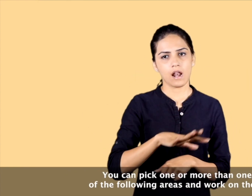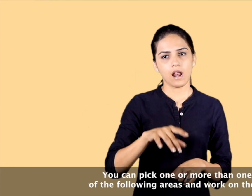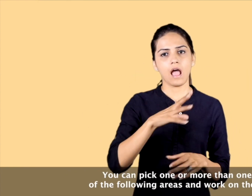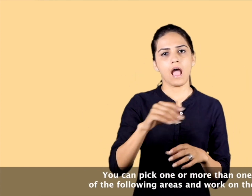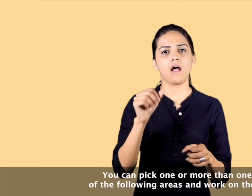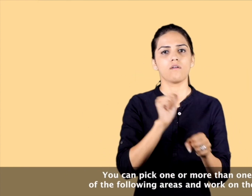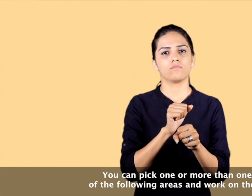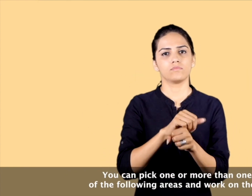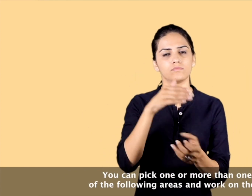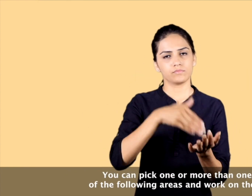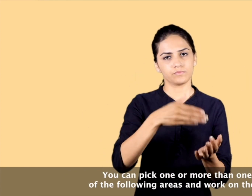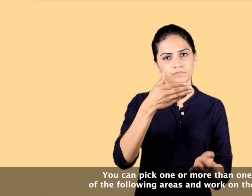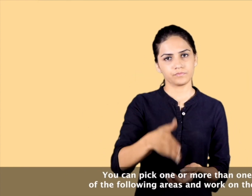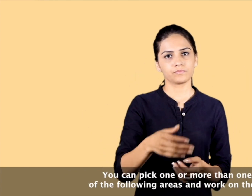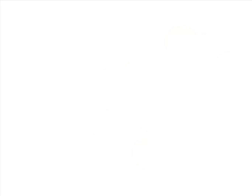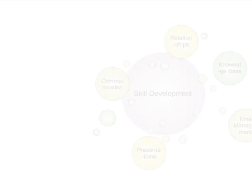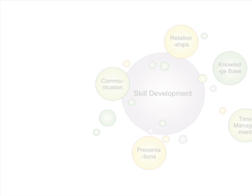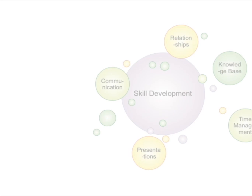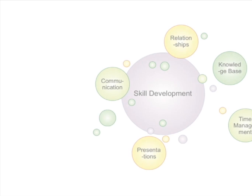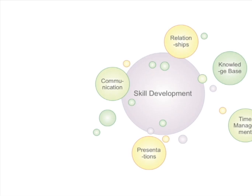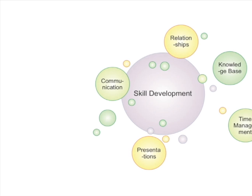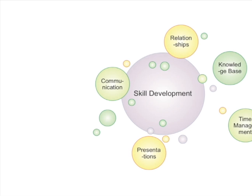following areas and work on them.